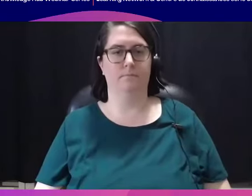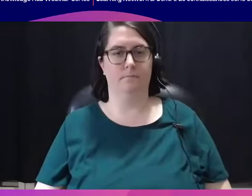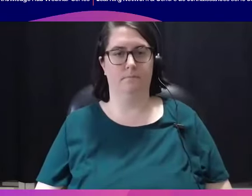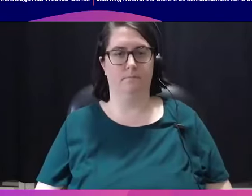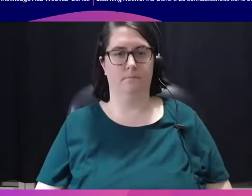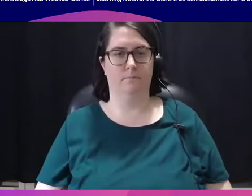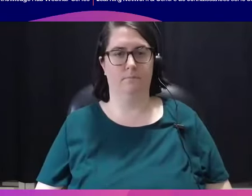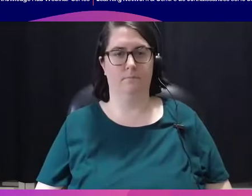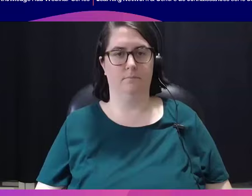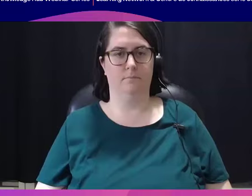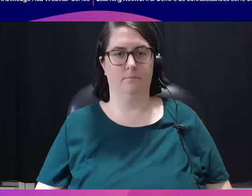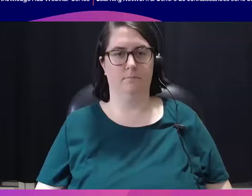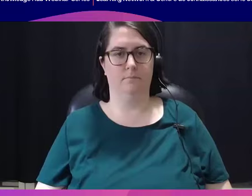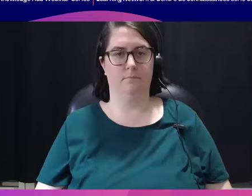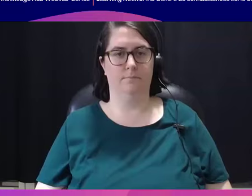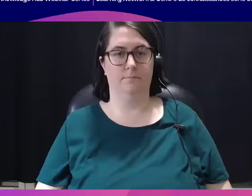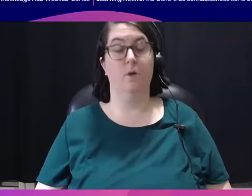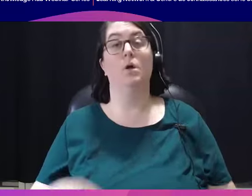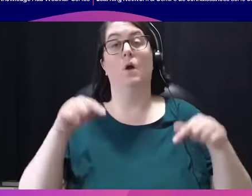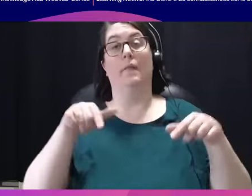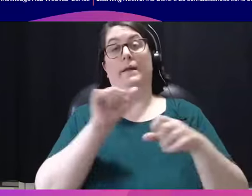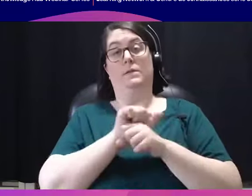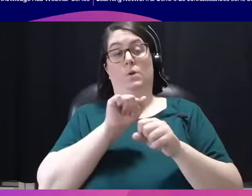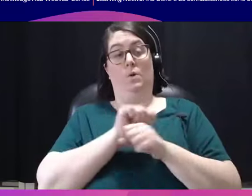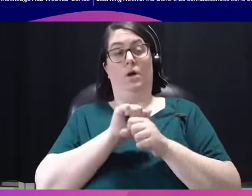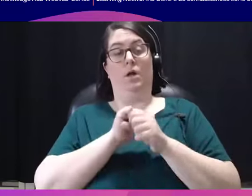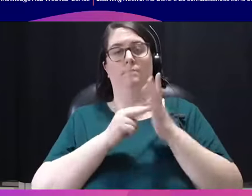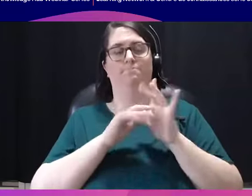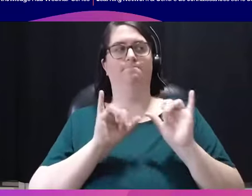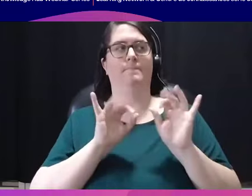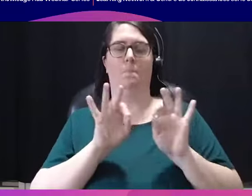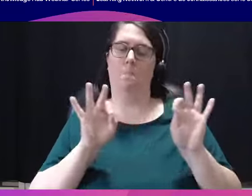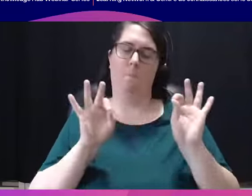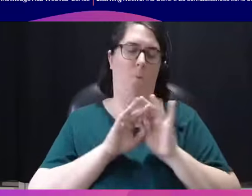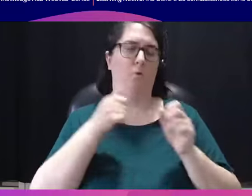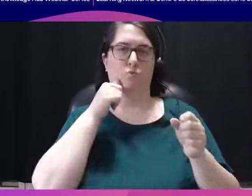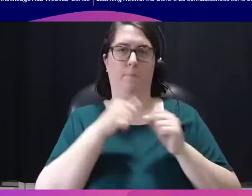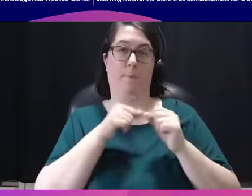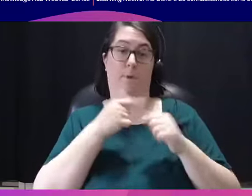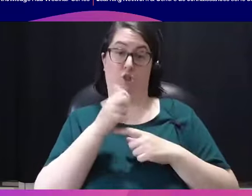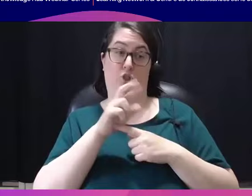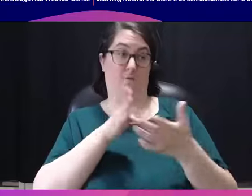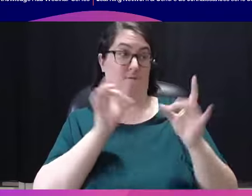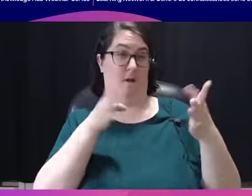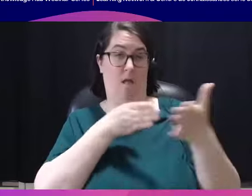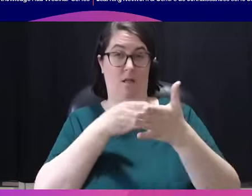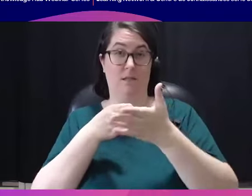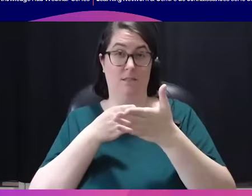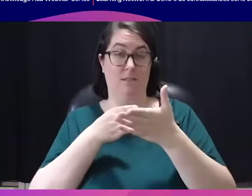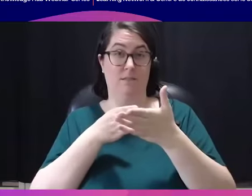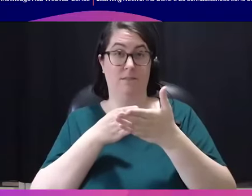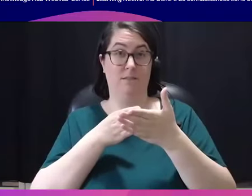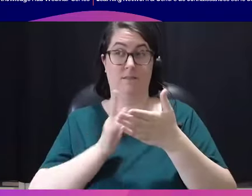do this work, it is crucial for us to remember that modern day gender-based violence is inseparable from its history